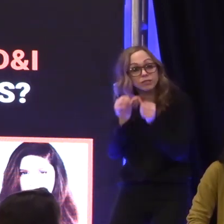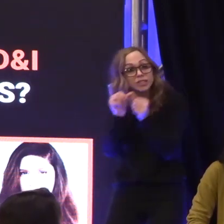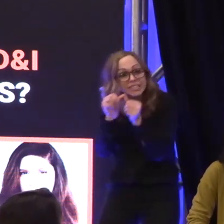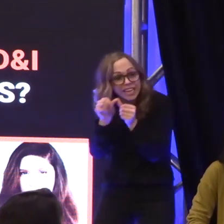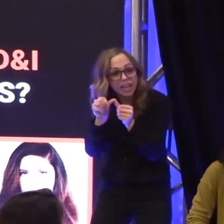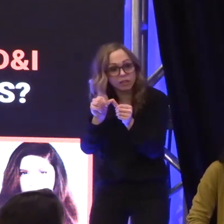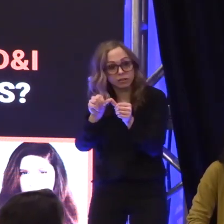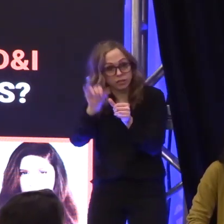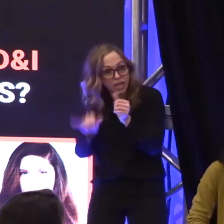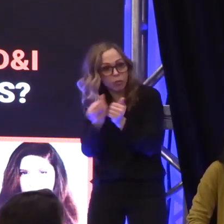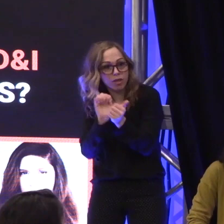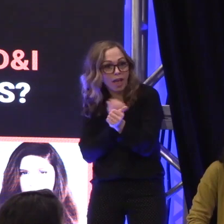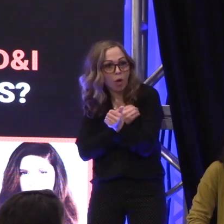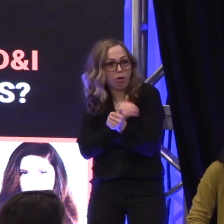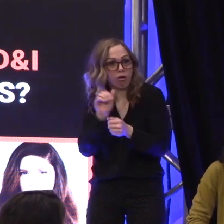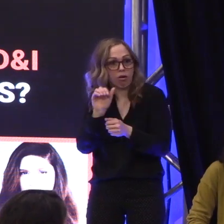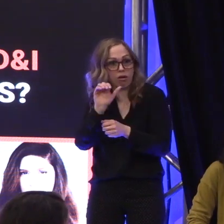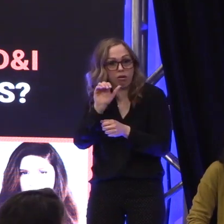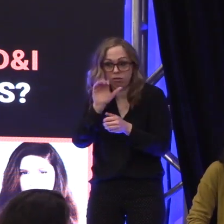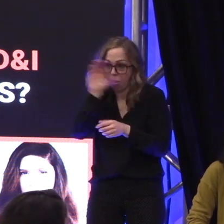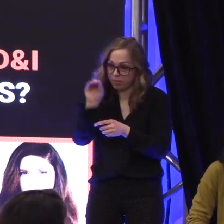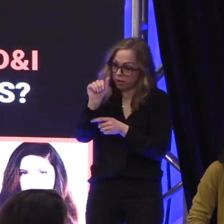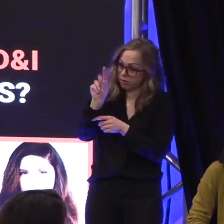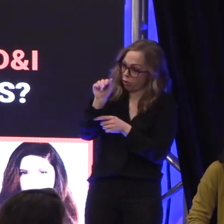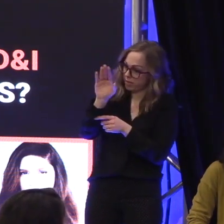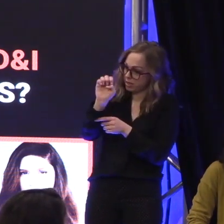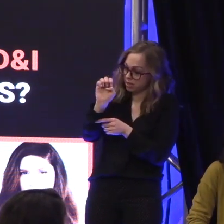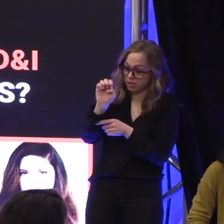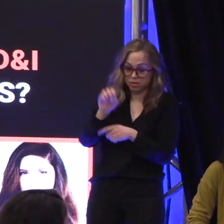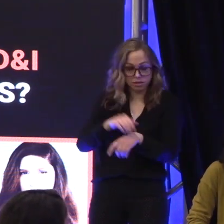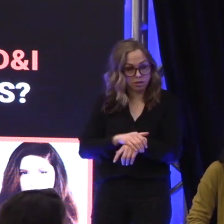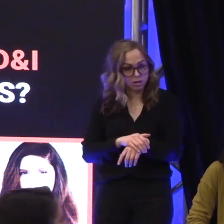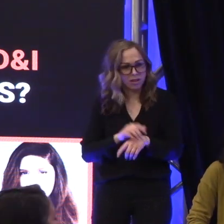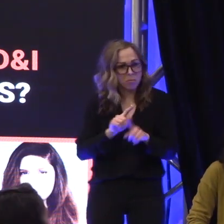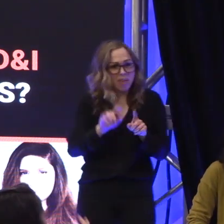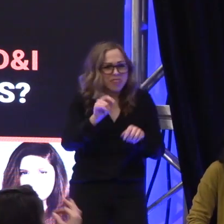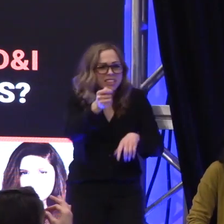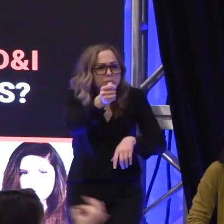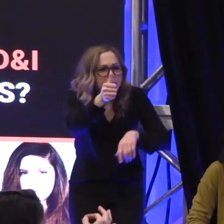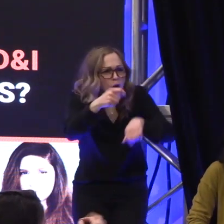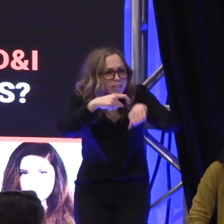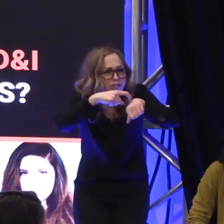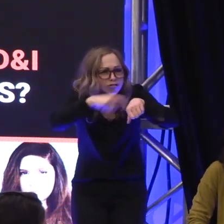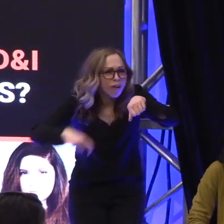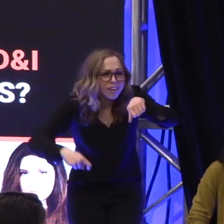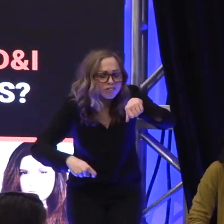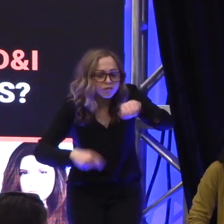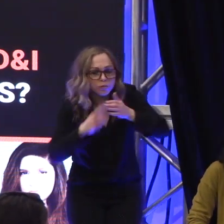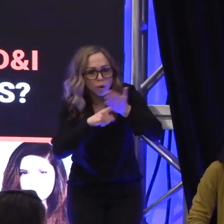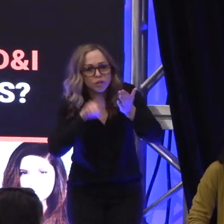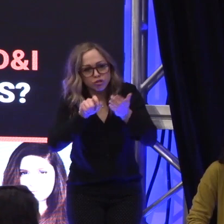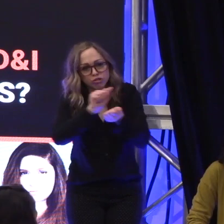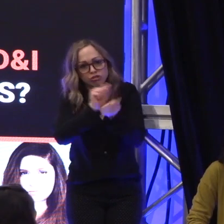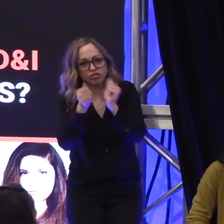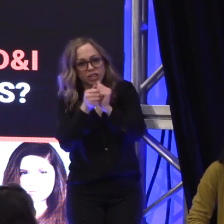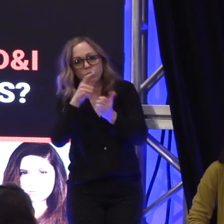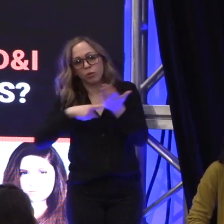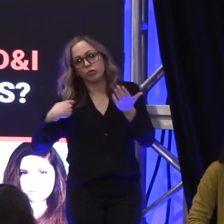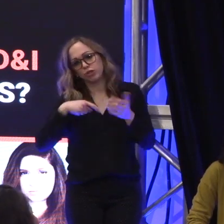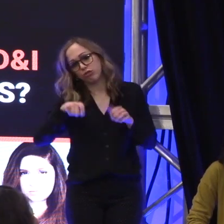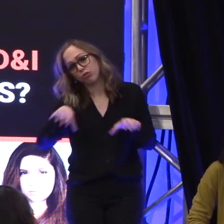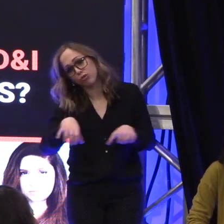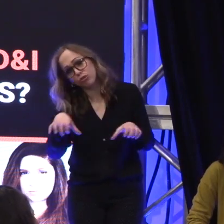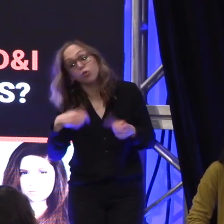people have come into our company because of that. But it's like barely the tip of the iceberg of what we need to do. So we really recognize